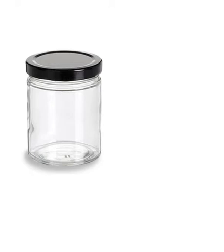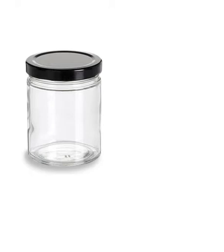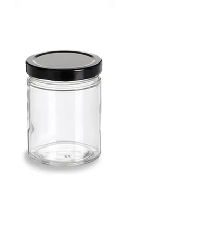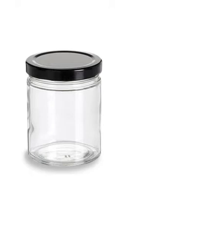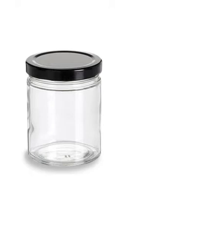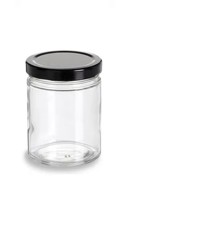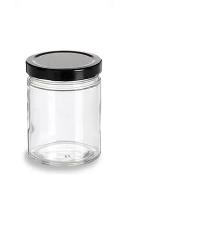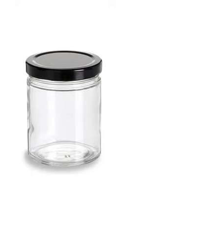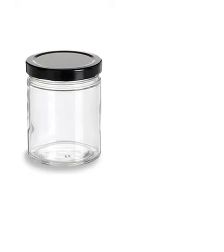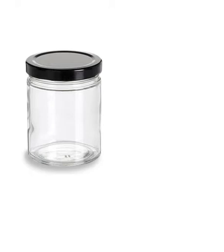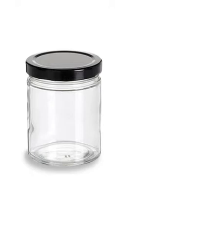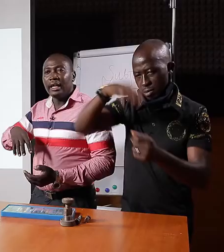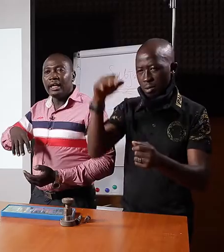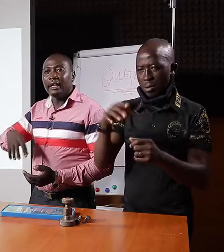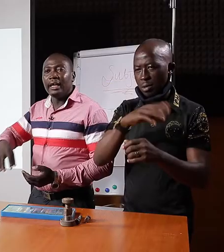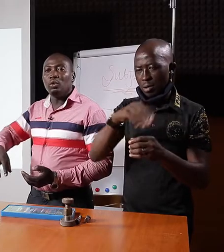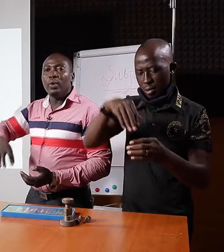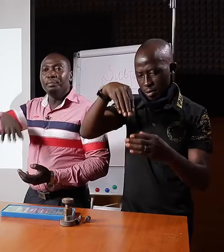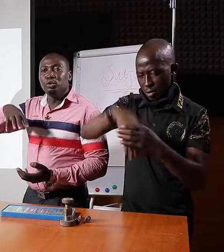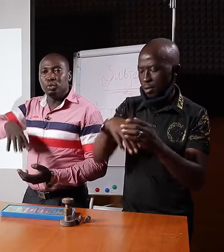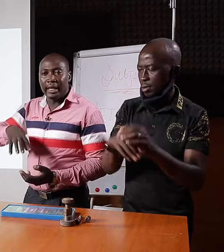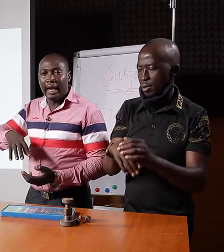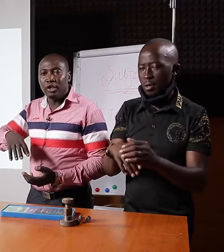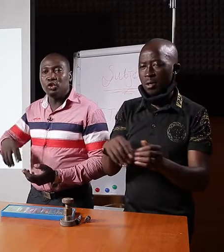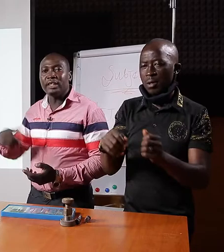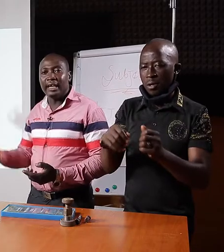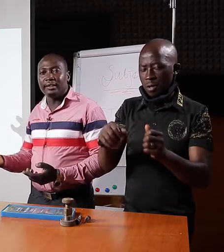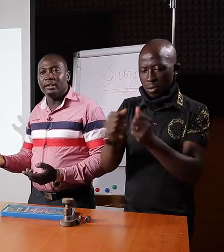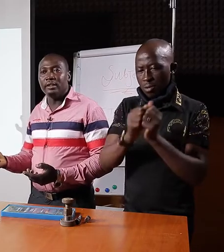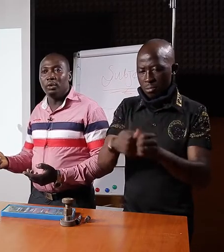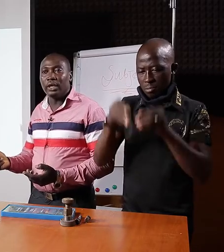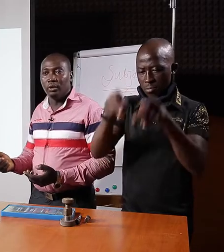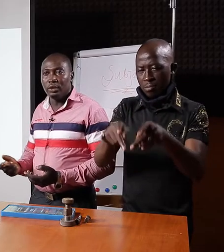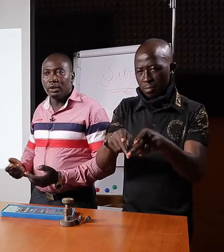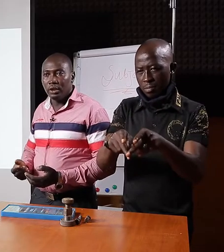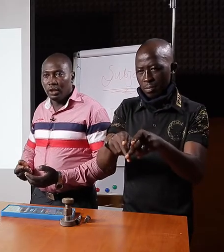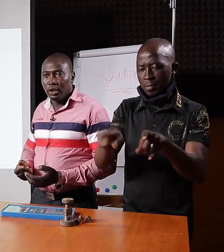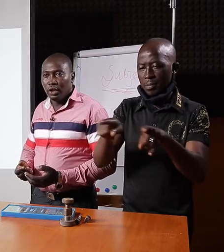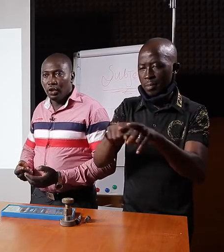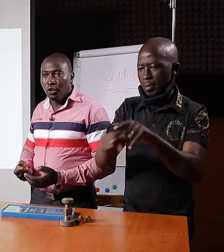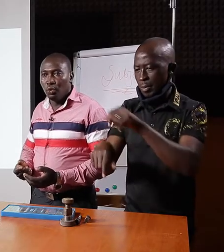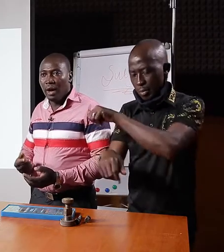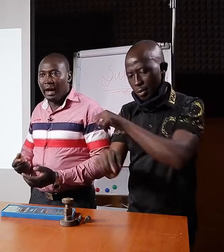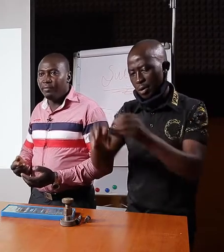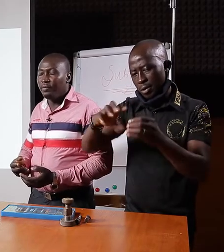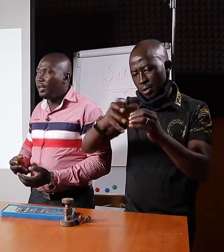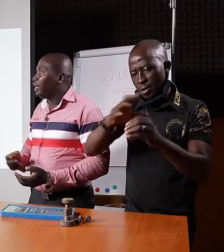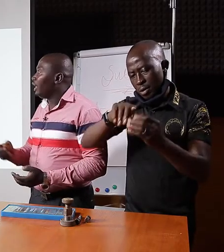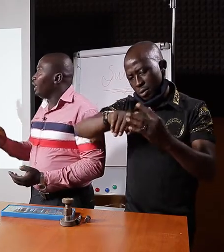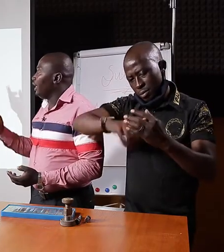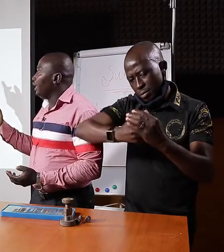cover and also on the jar, that when put together, just as the bolt and nut, you will